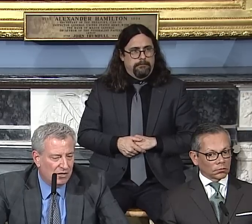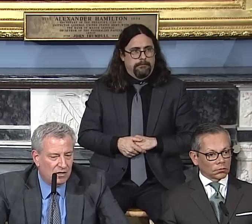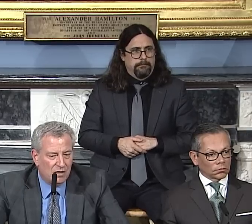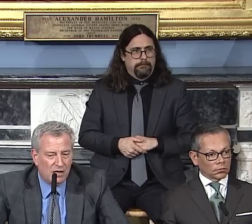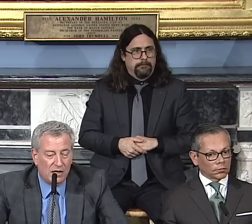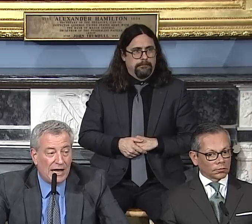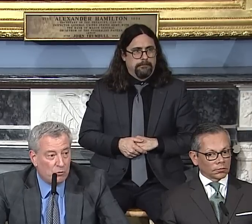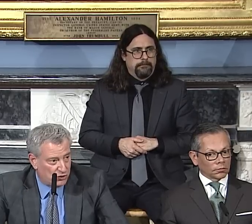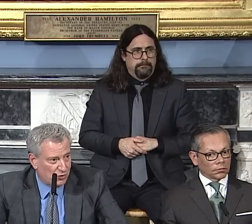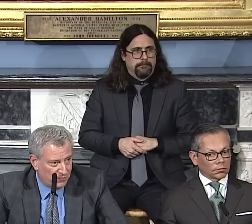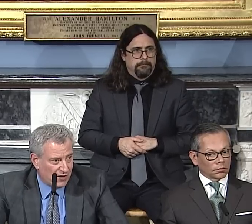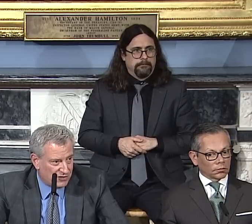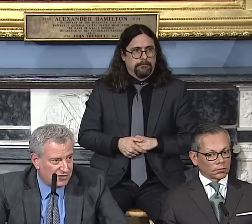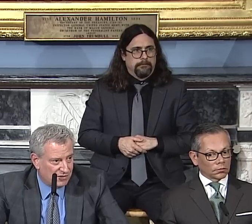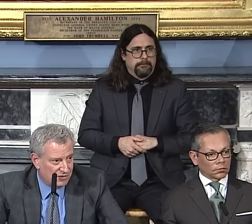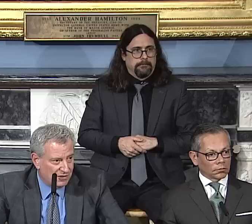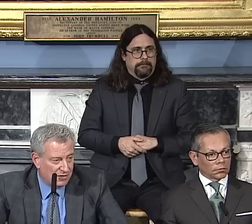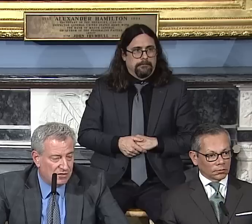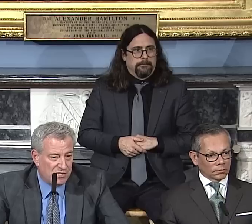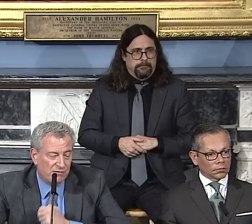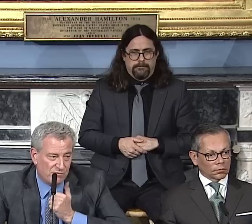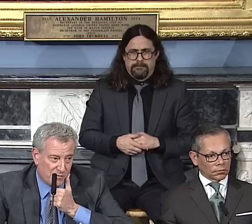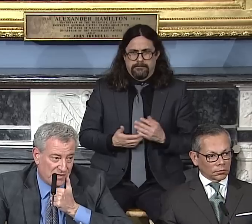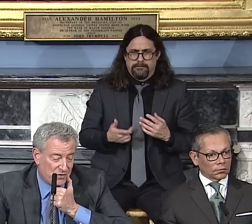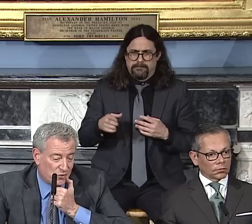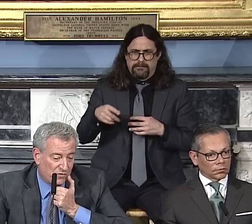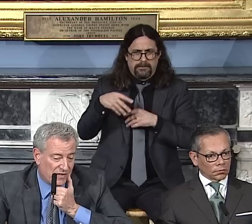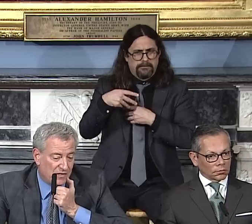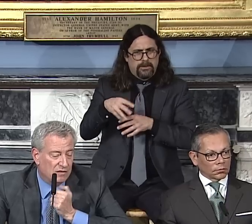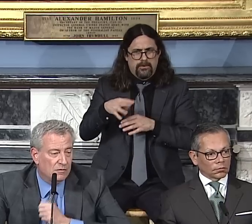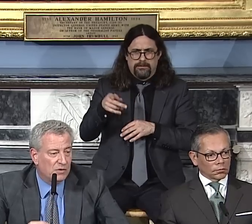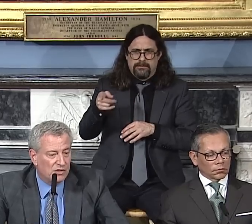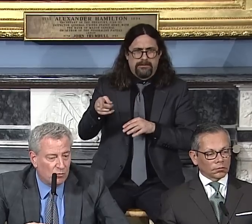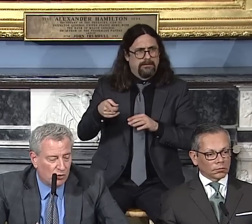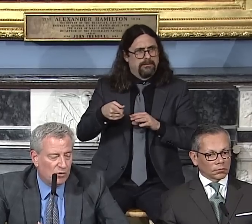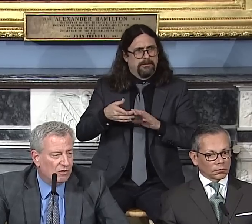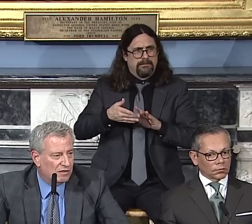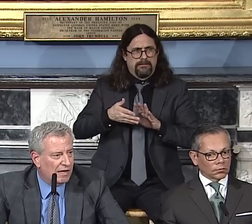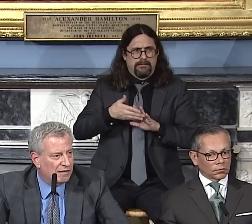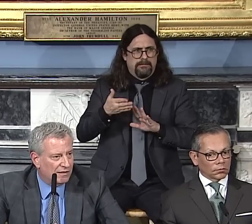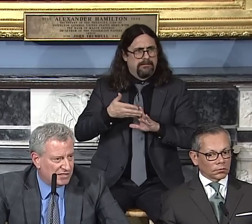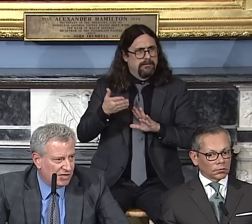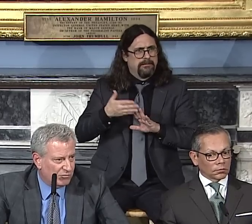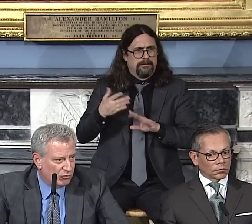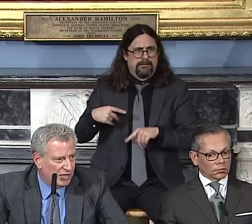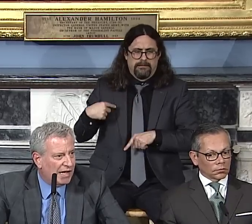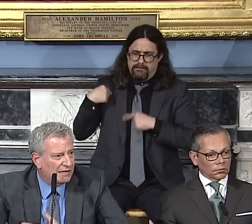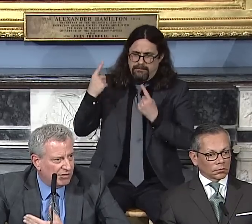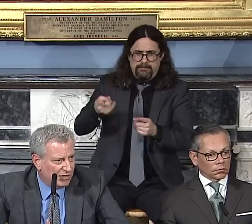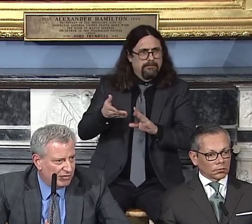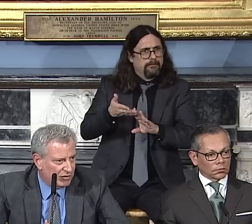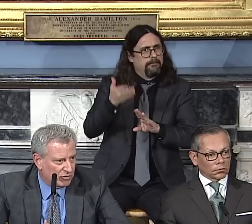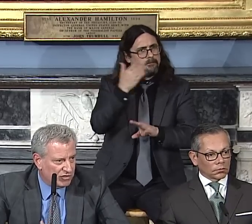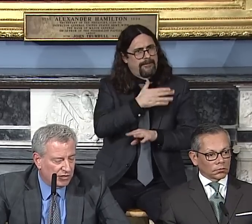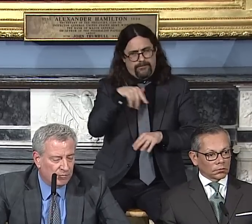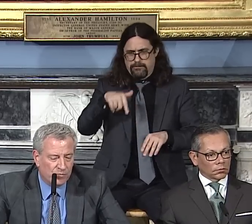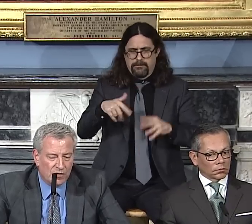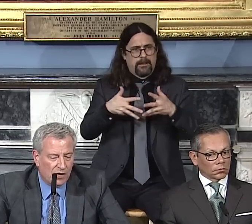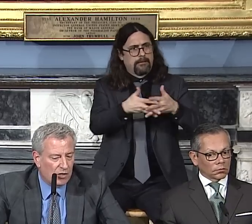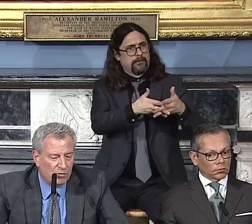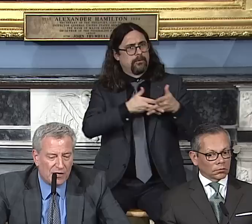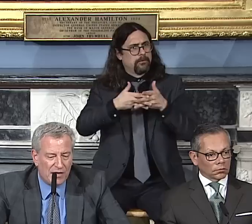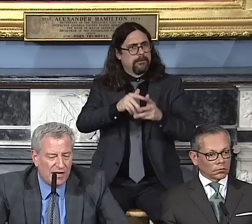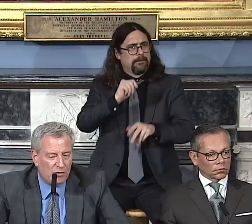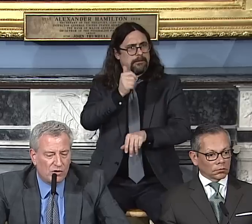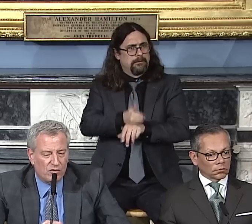matter. Outdoor event, different from an indoor event. But the more we looked at it, the less comfortable we got, given everything we're seeing.